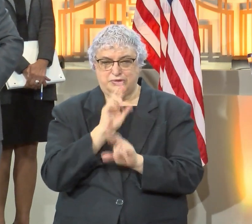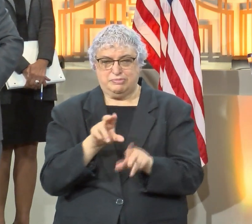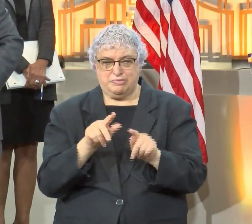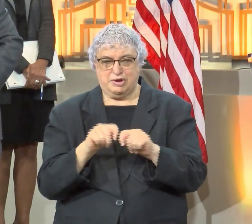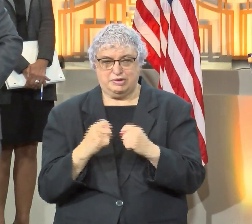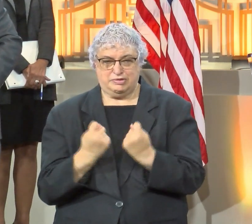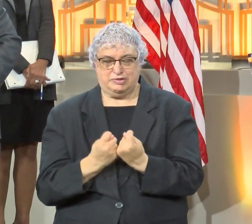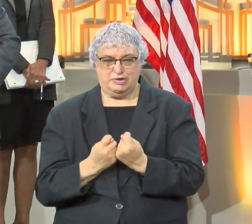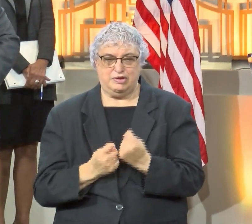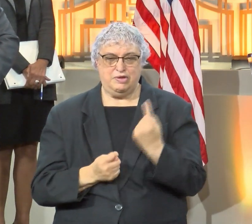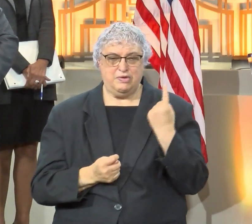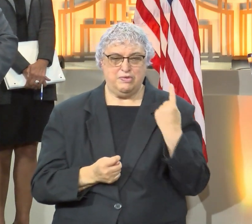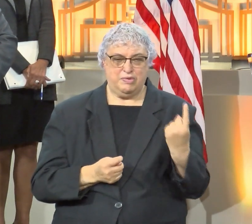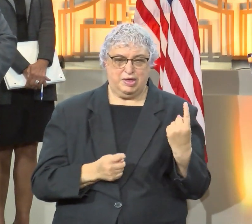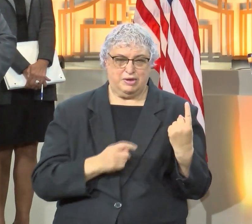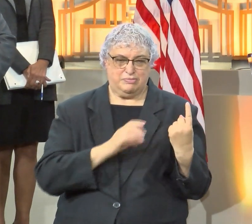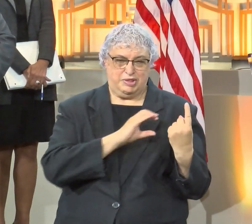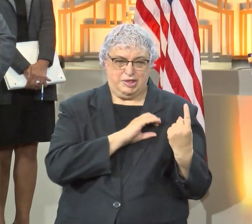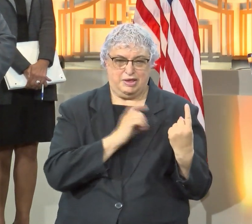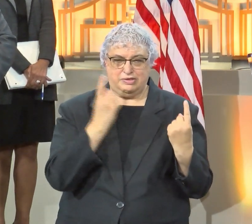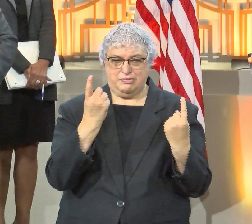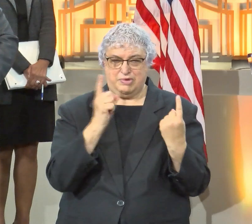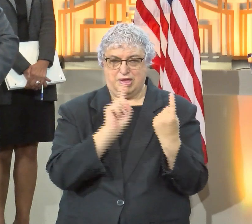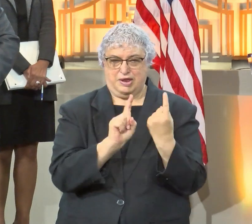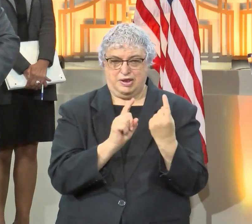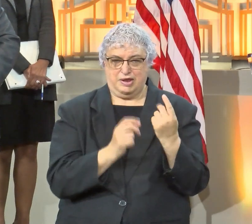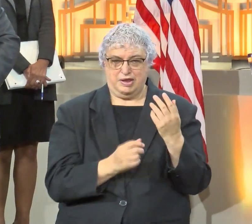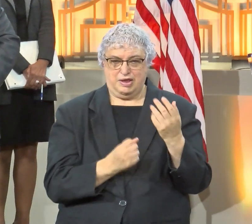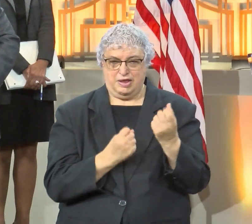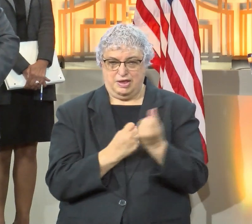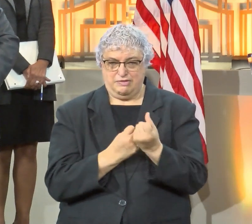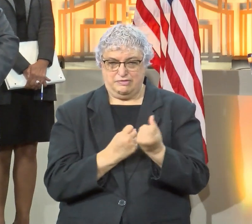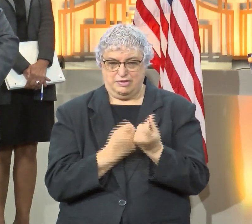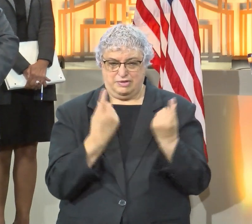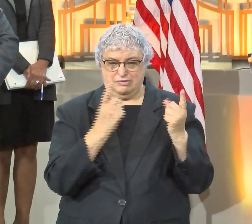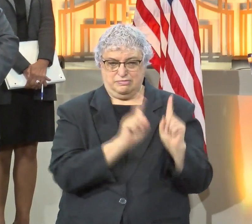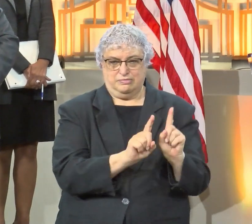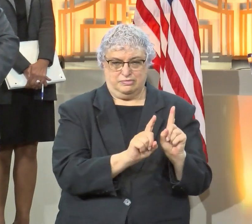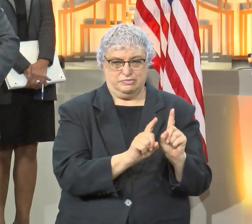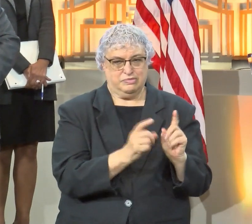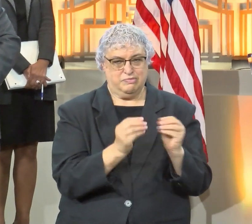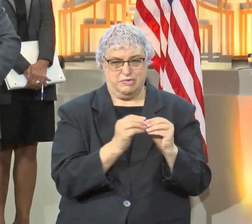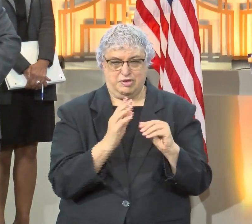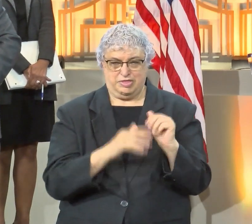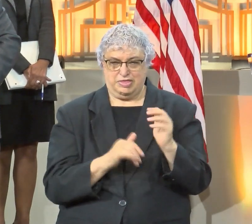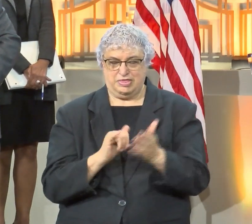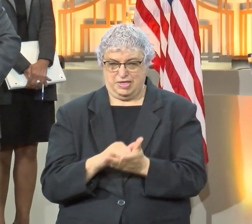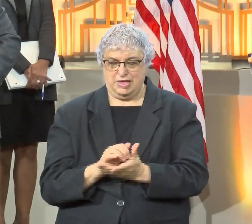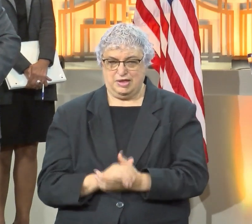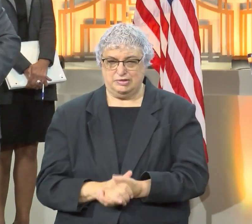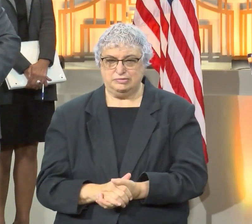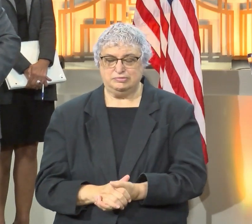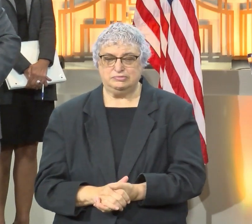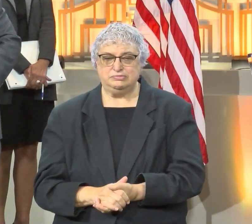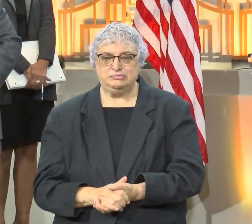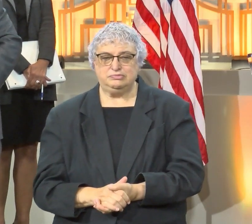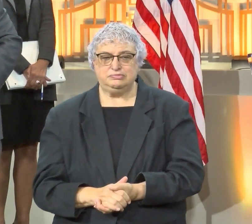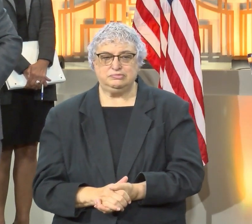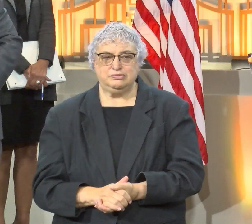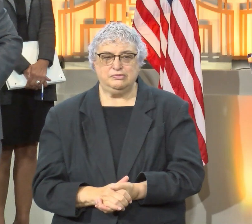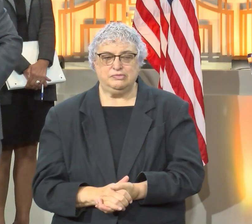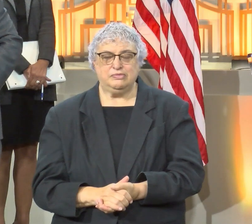just an officer and an advocate responding to the call when a unit asks for assistance. As we all